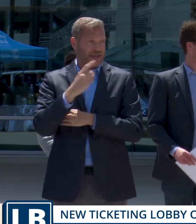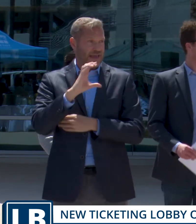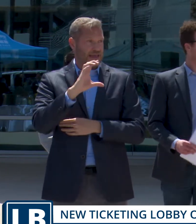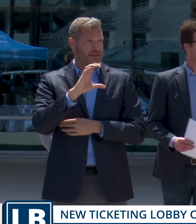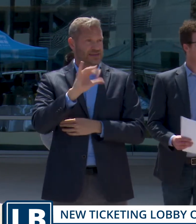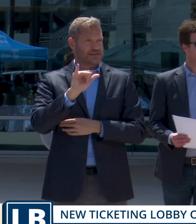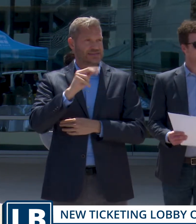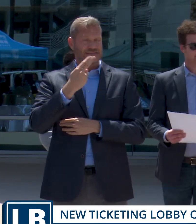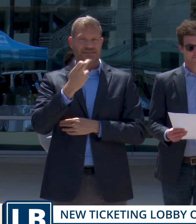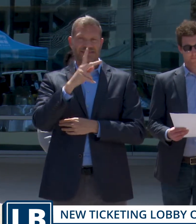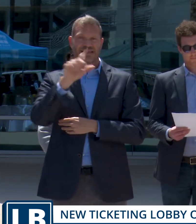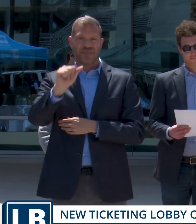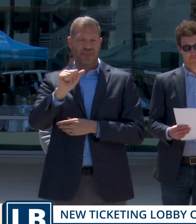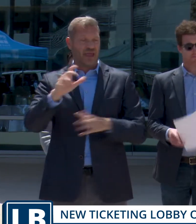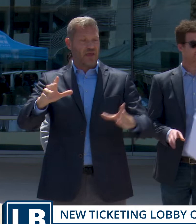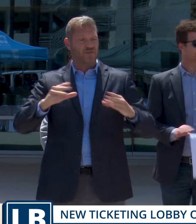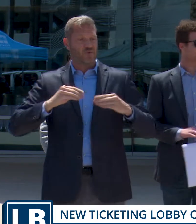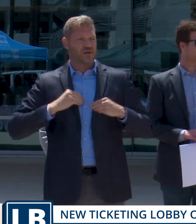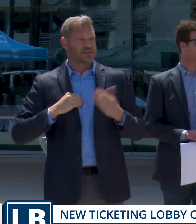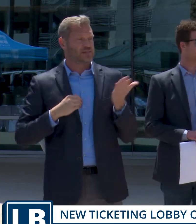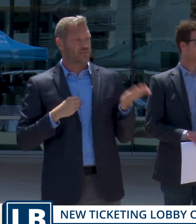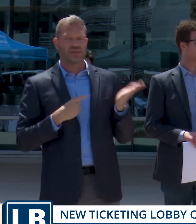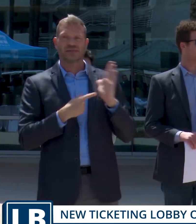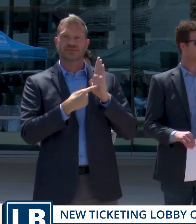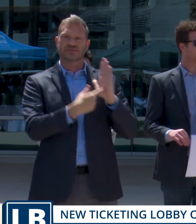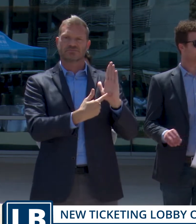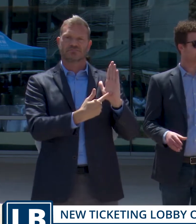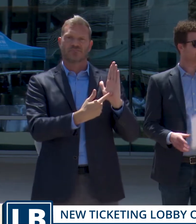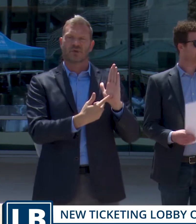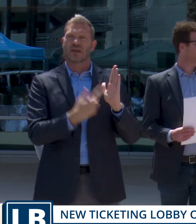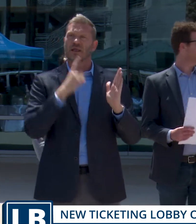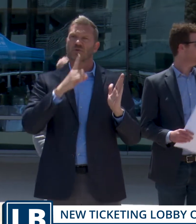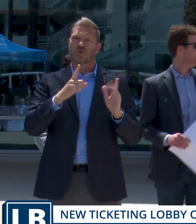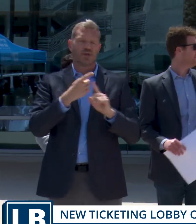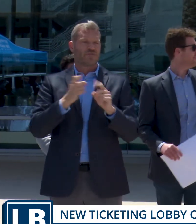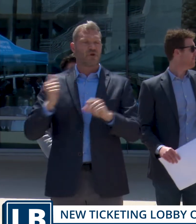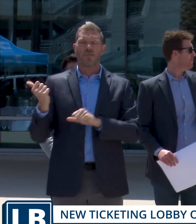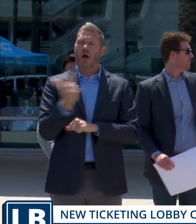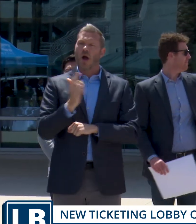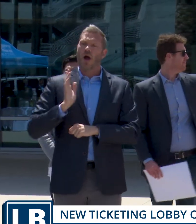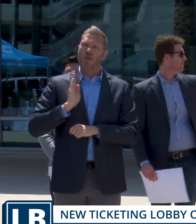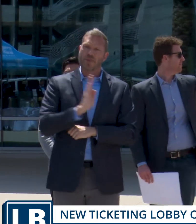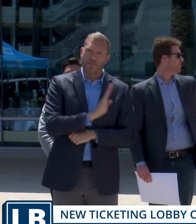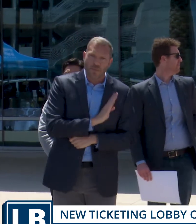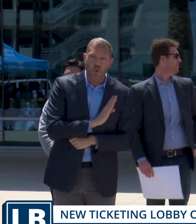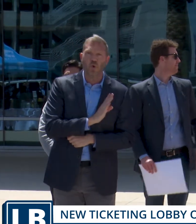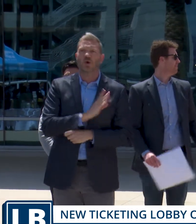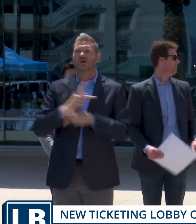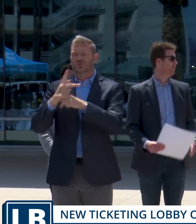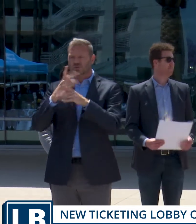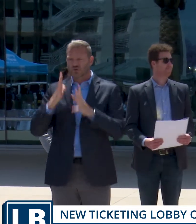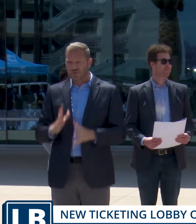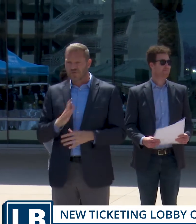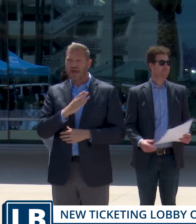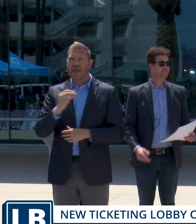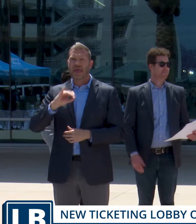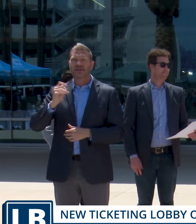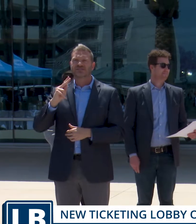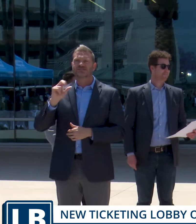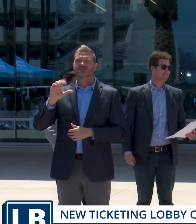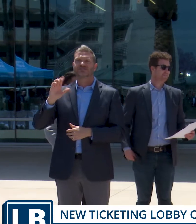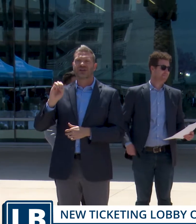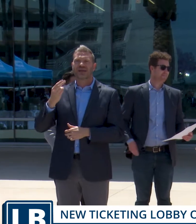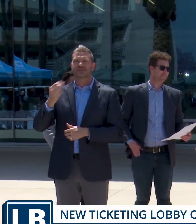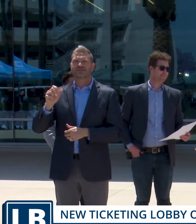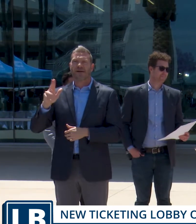to accept this. It's just on behalf of all of the Board of Supervisors and Janice Hahn, we want to congratulate the Long Beach Airport